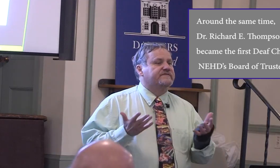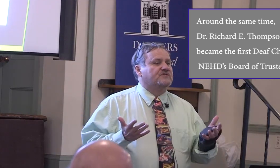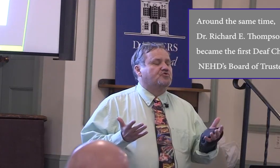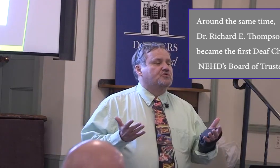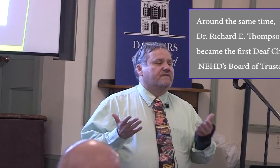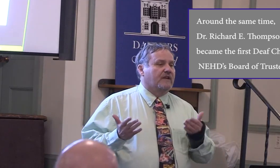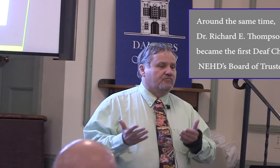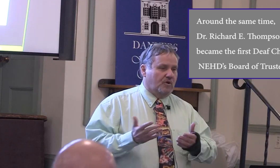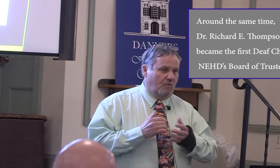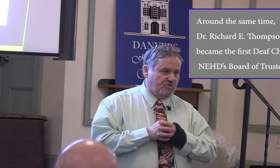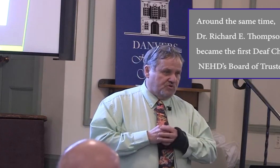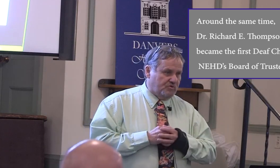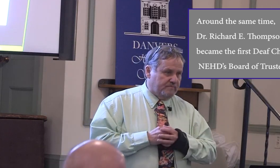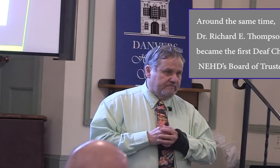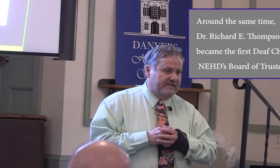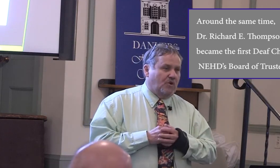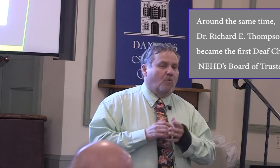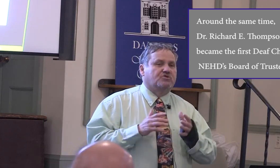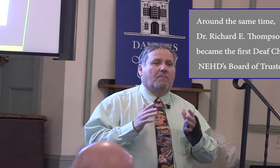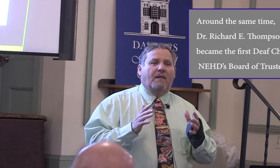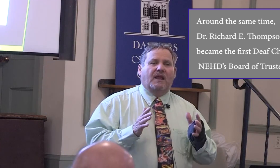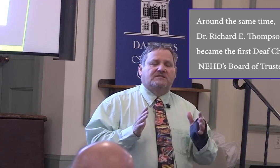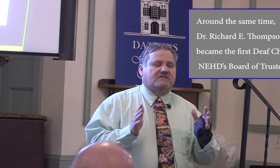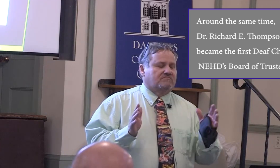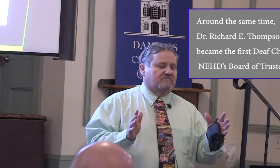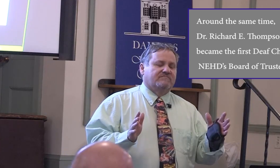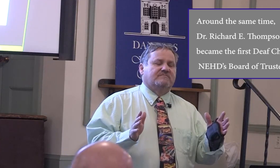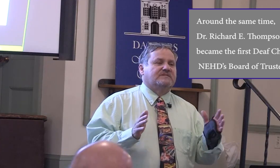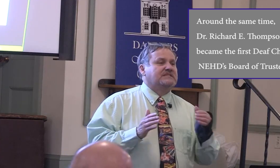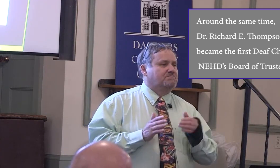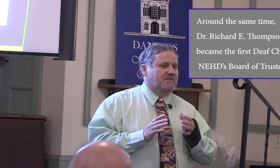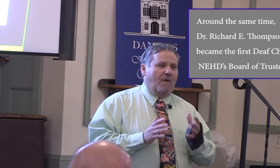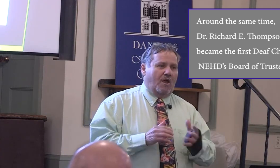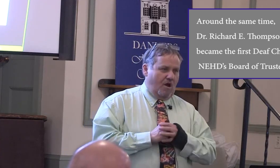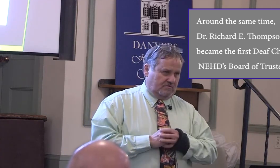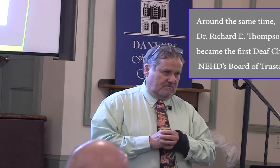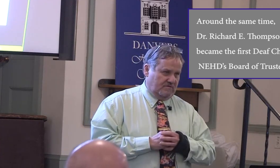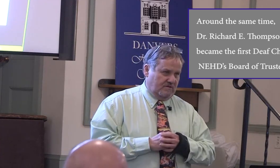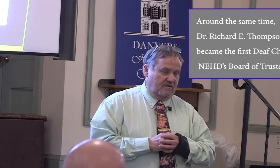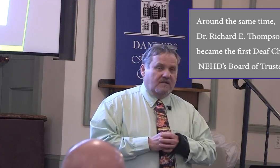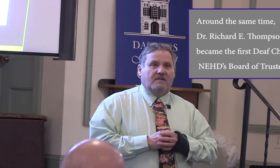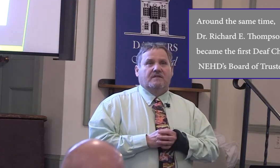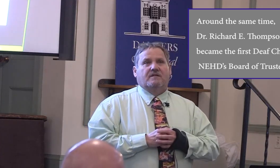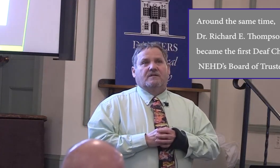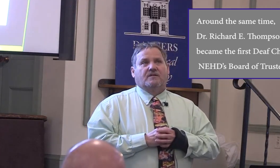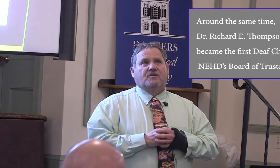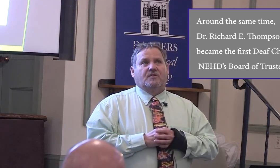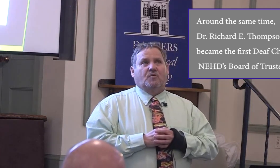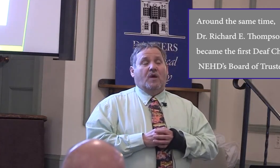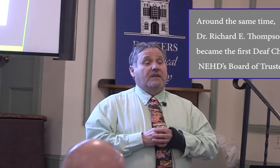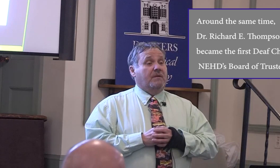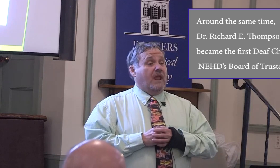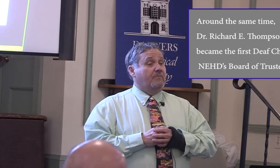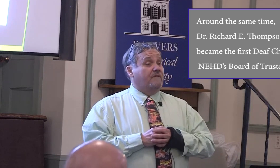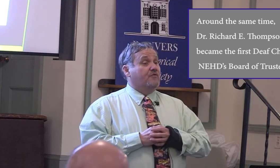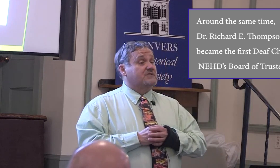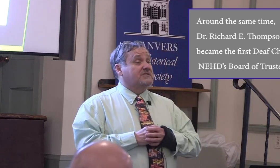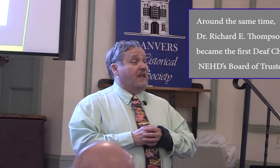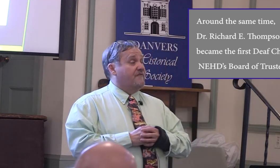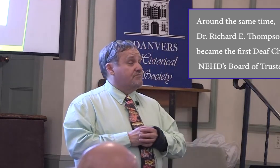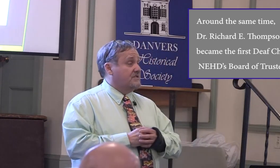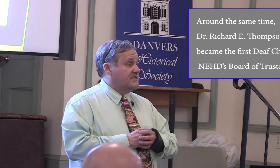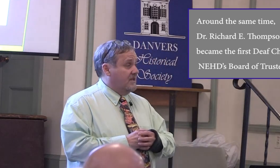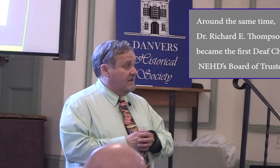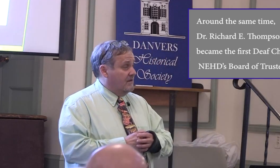had the privilege to get very close to him. He holds a place deep in my heart. Well, he became the